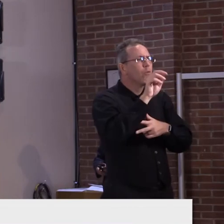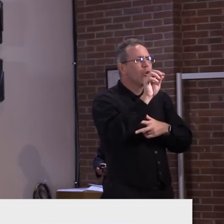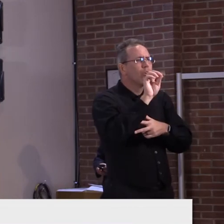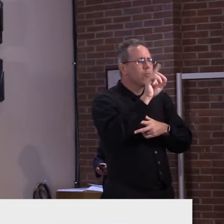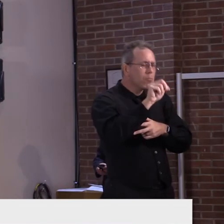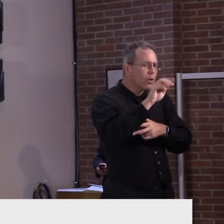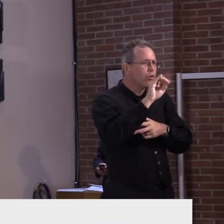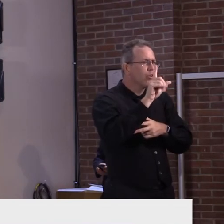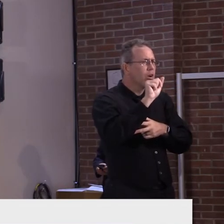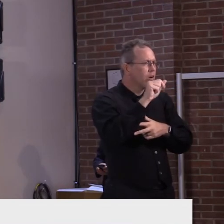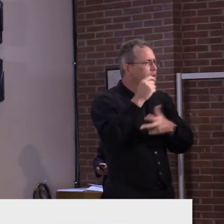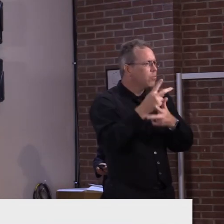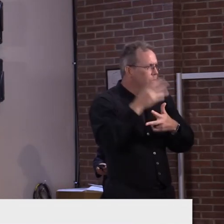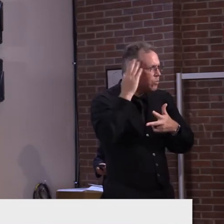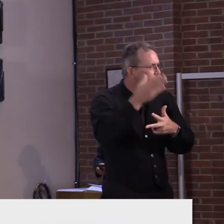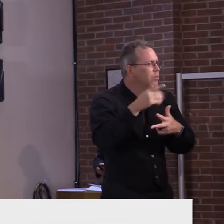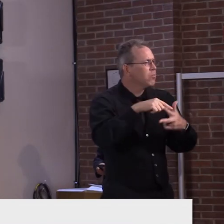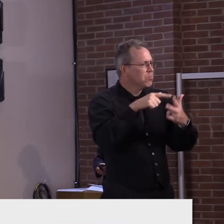Very good, thank you very much.